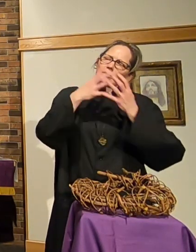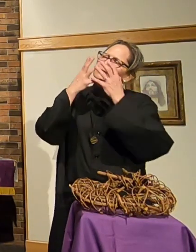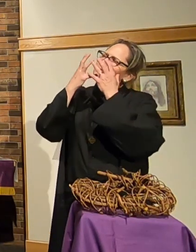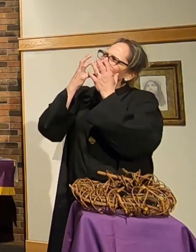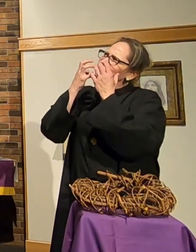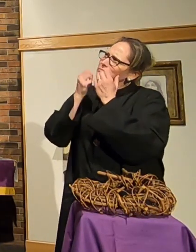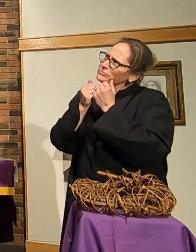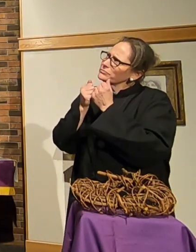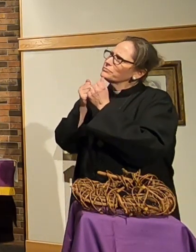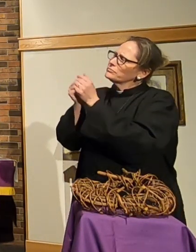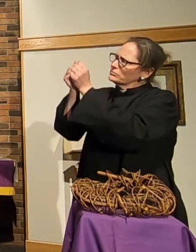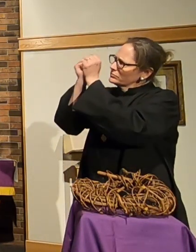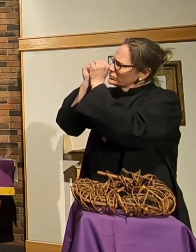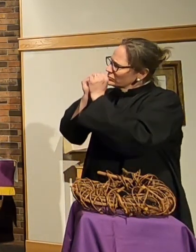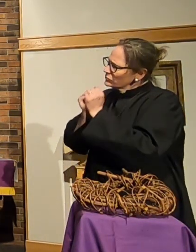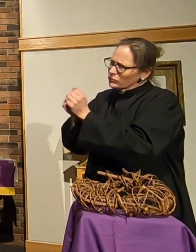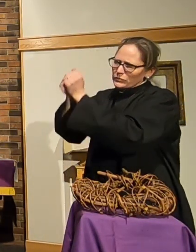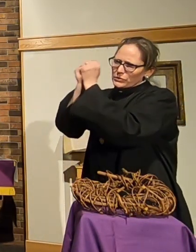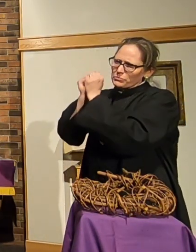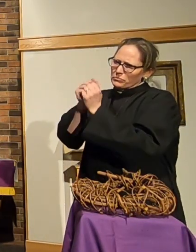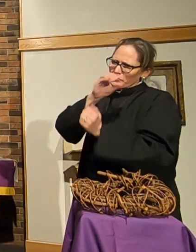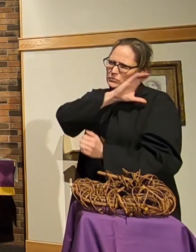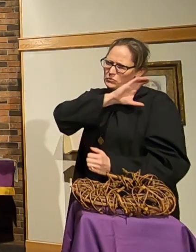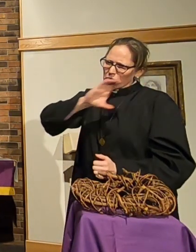We adore you, O Christ,